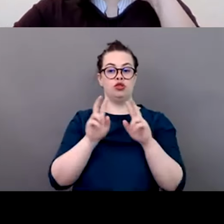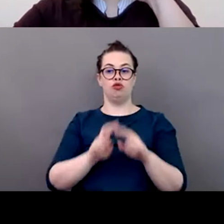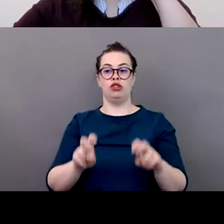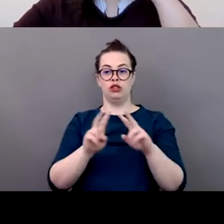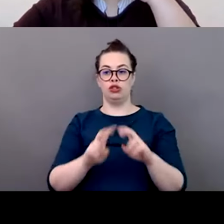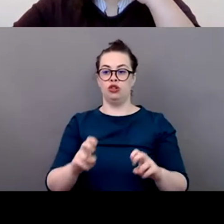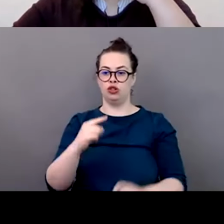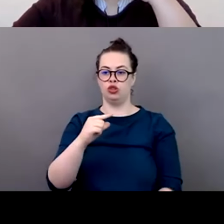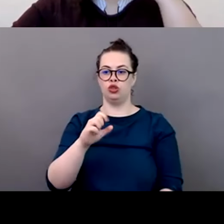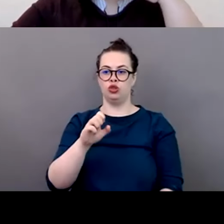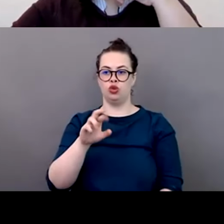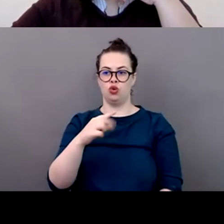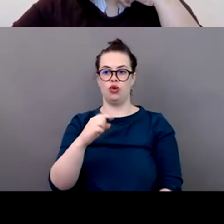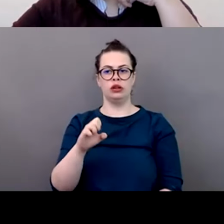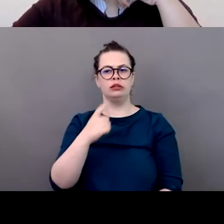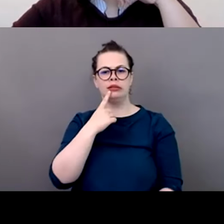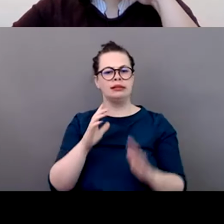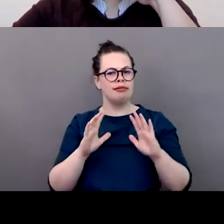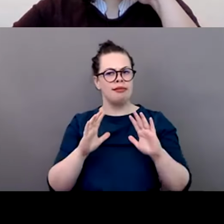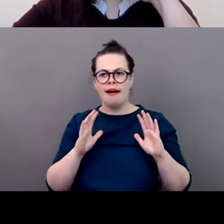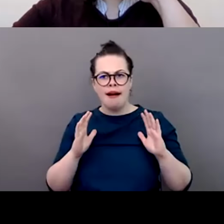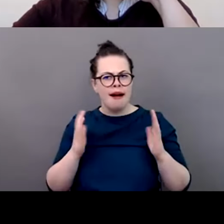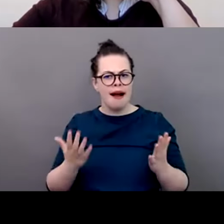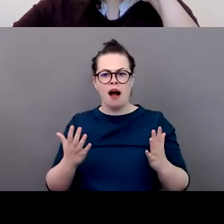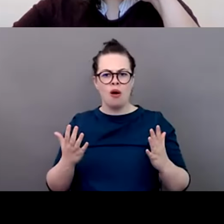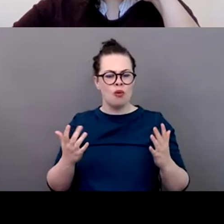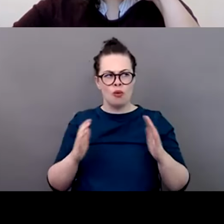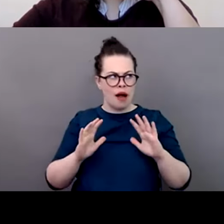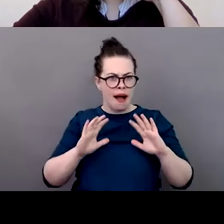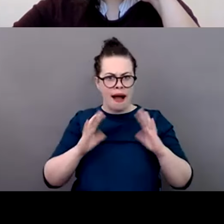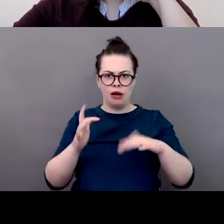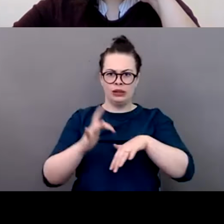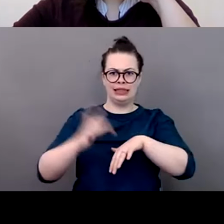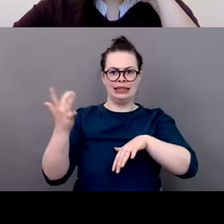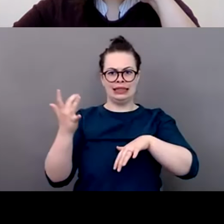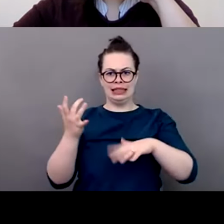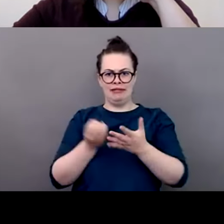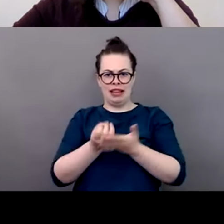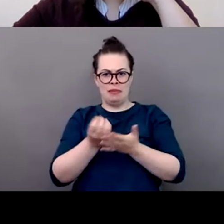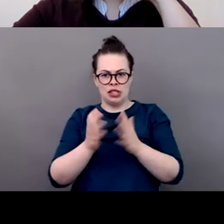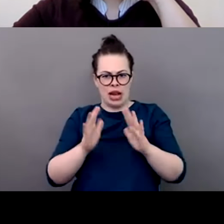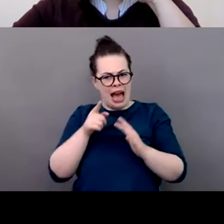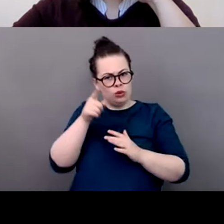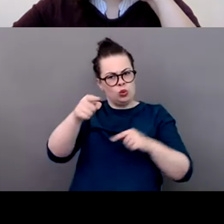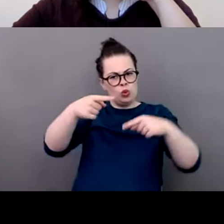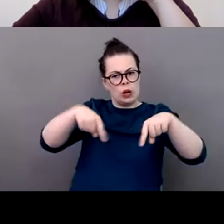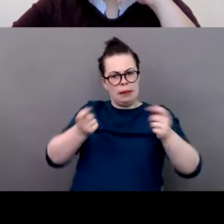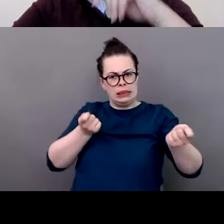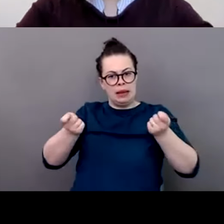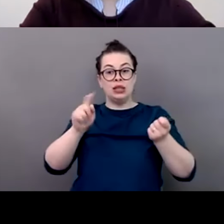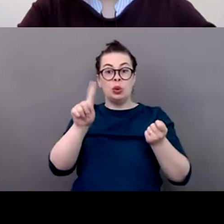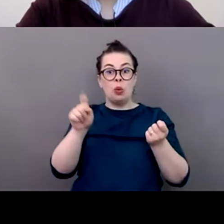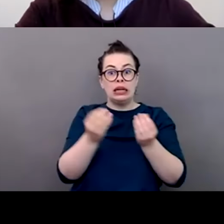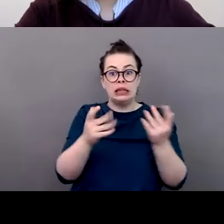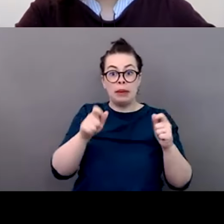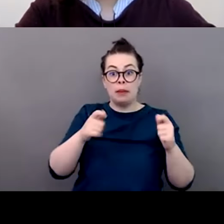is, how does the committee handle sensitive information? Sometimes groups are afraid of sharing certain info in public reports or meetings.